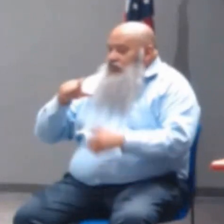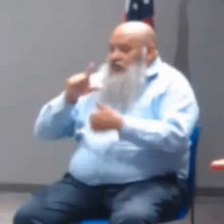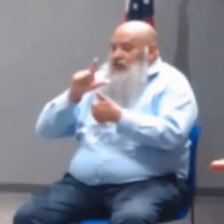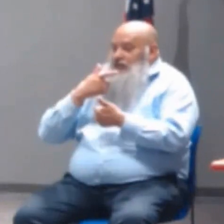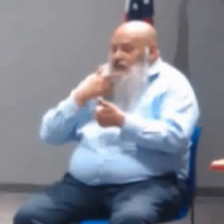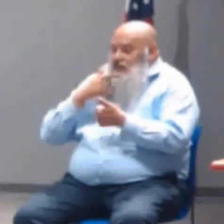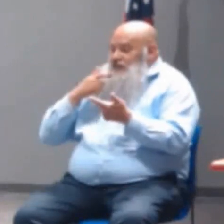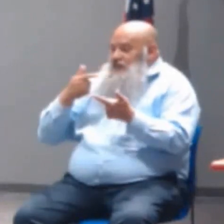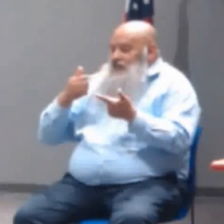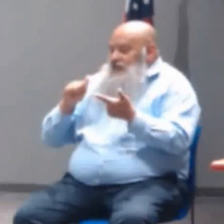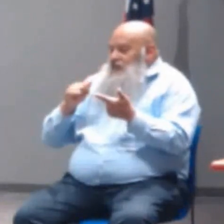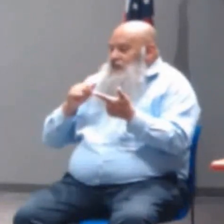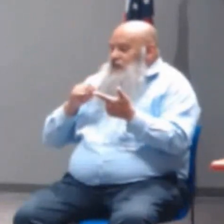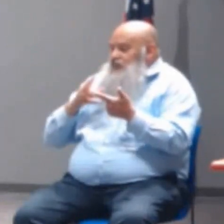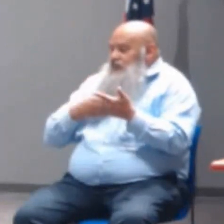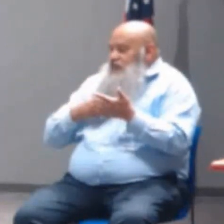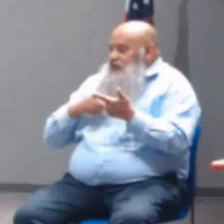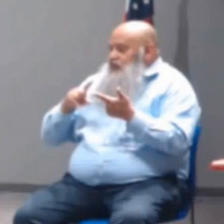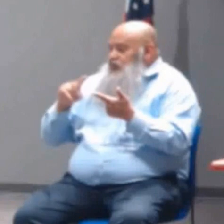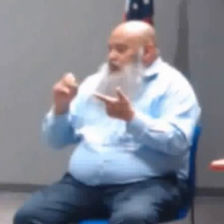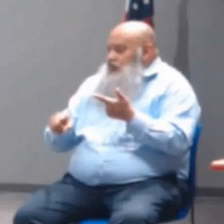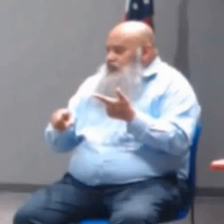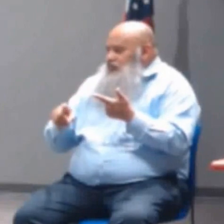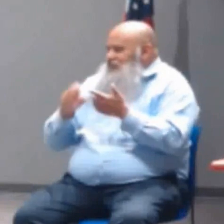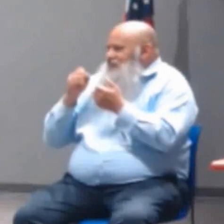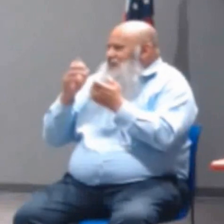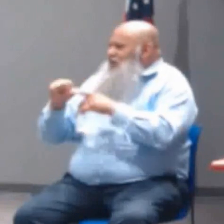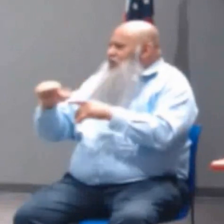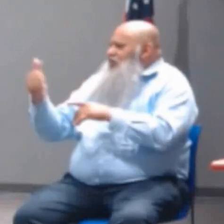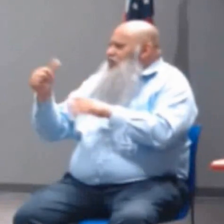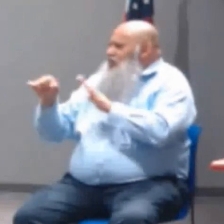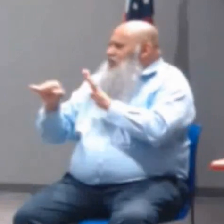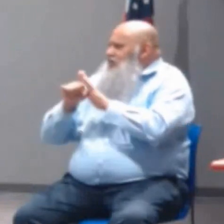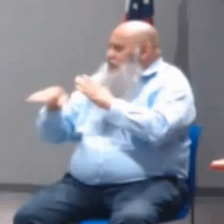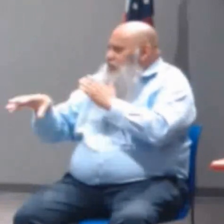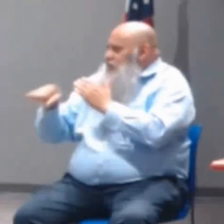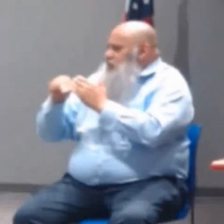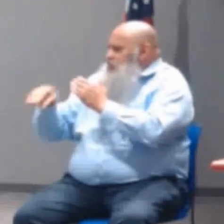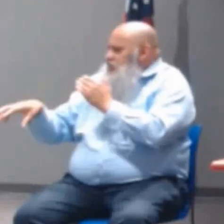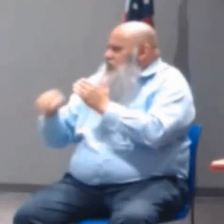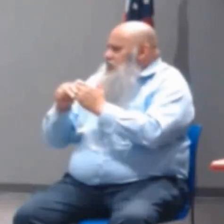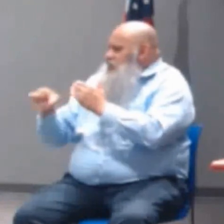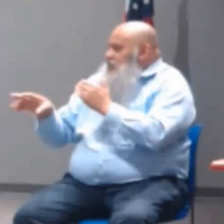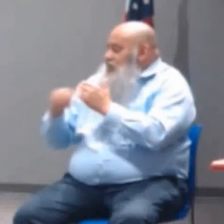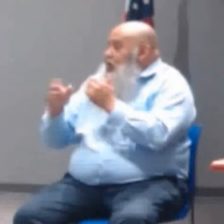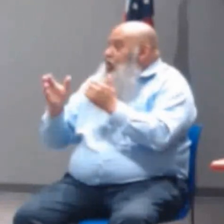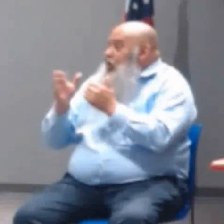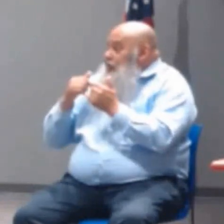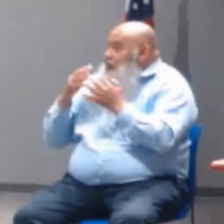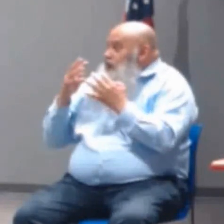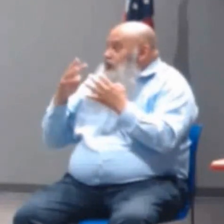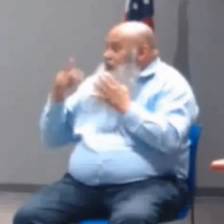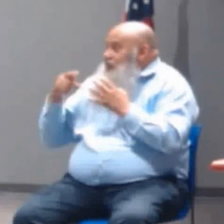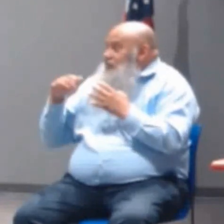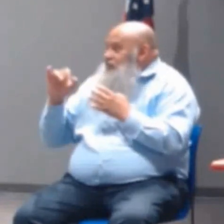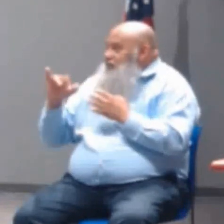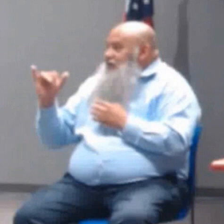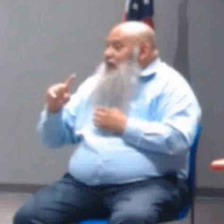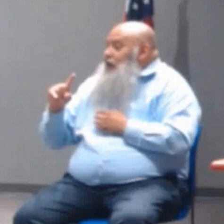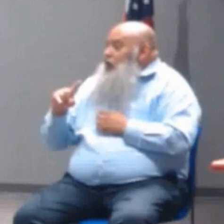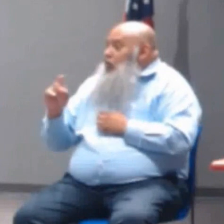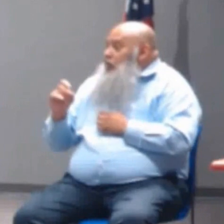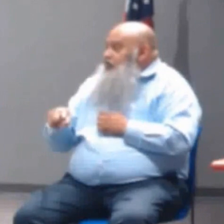transgender, questioning. We heard there's a lot of other identities that are being added at an almost dizzying pace, such as